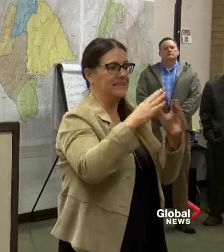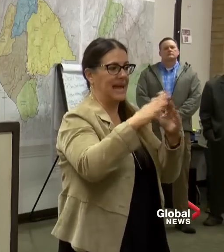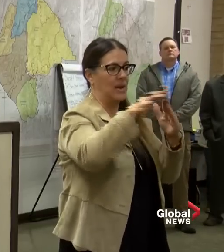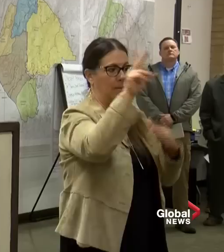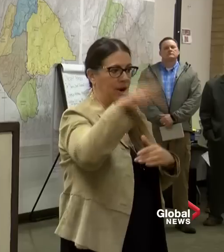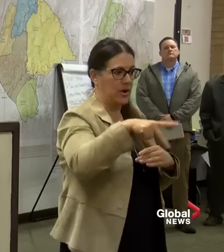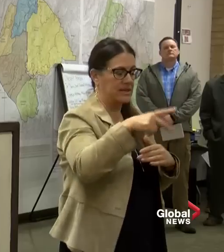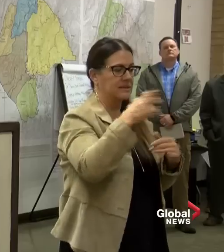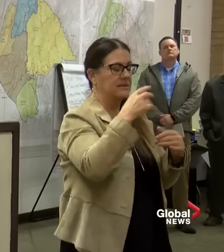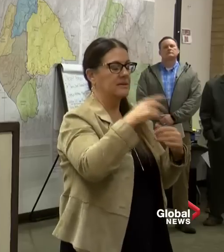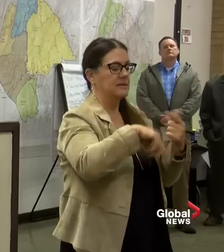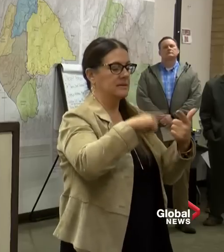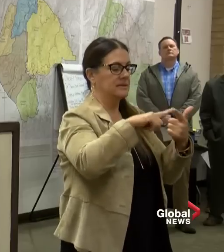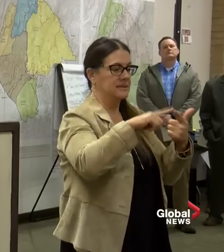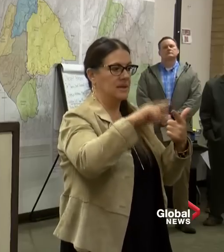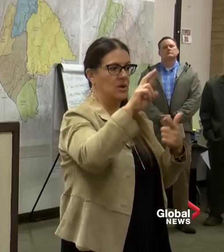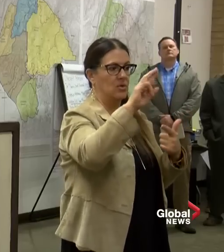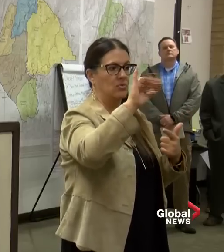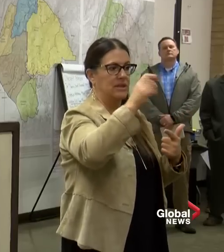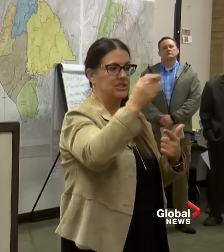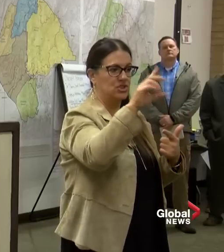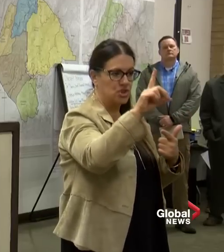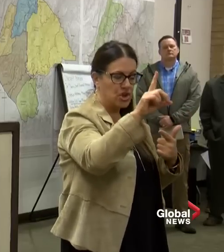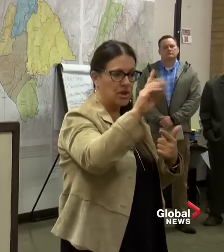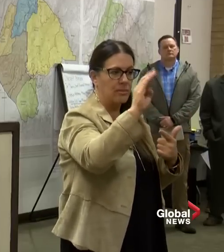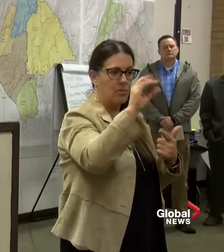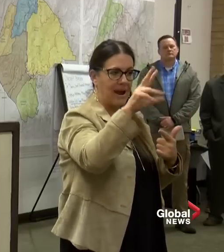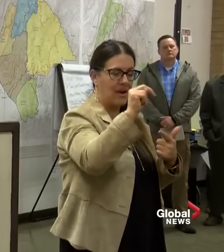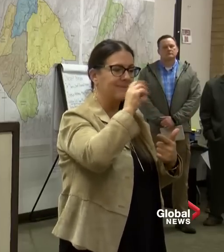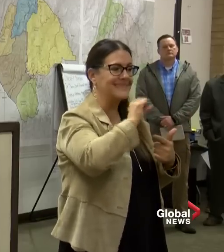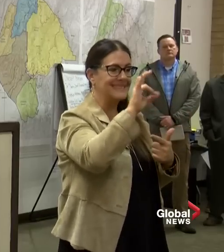Next, Richard Brown, 74 of Concow.